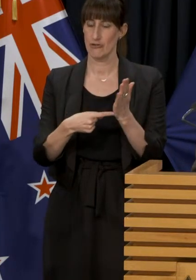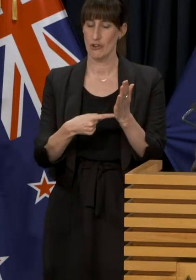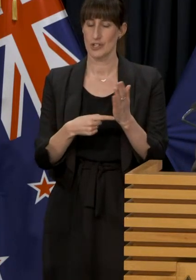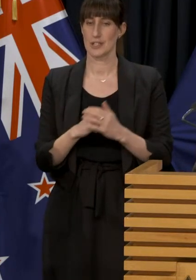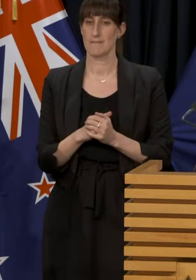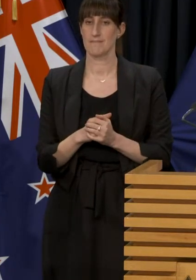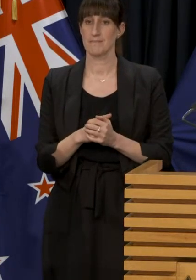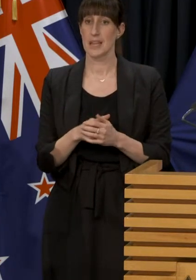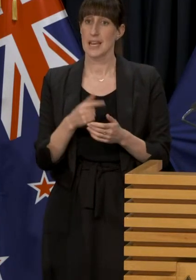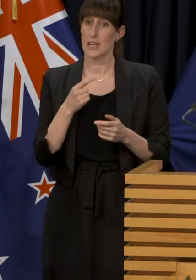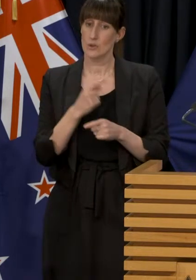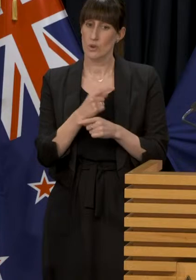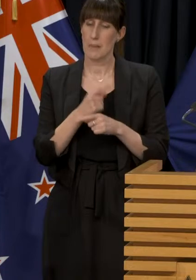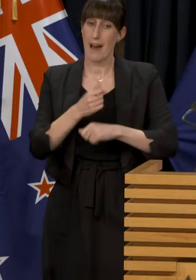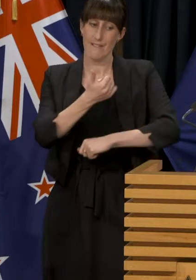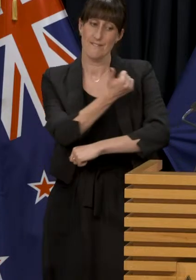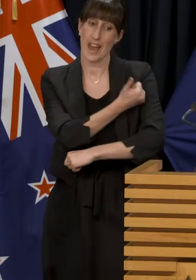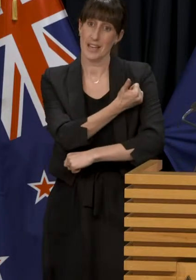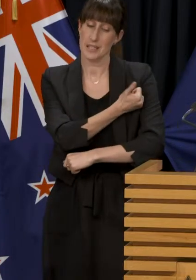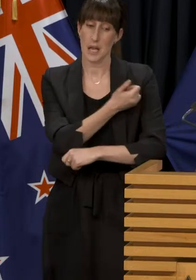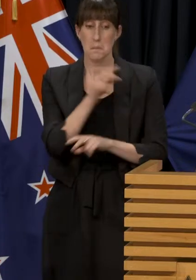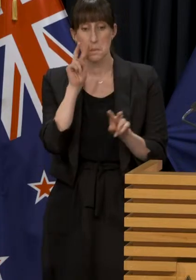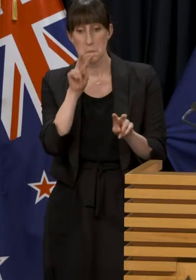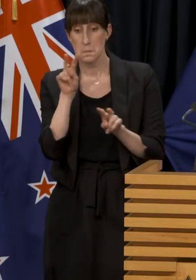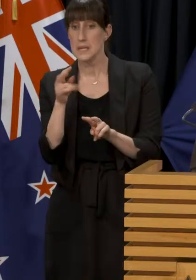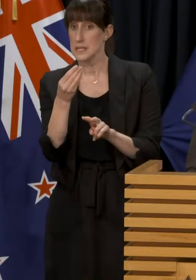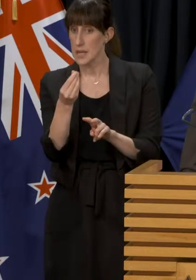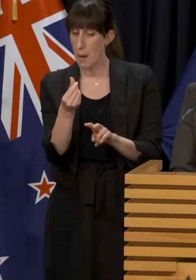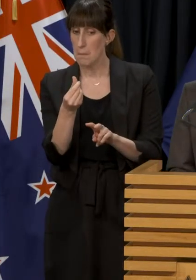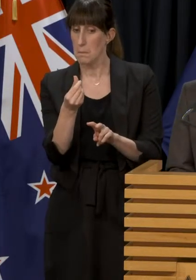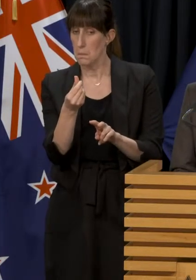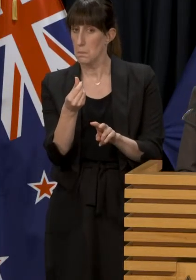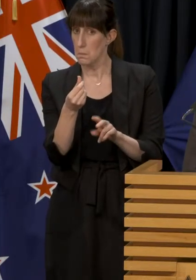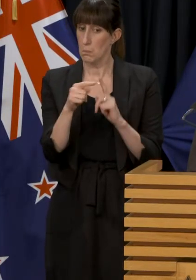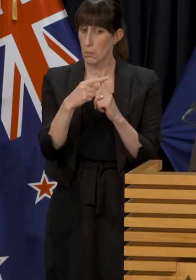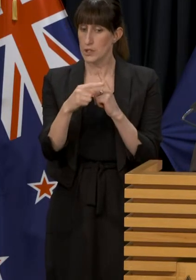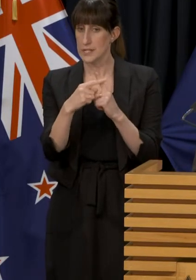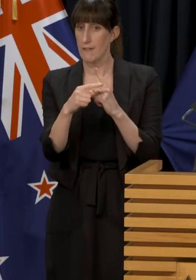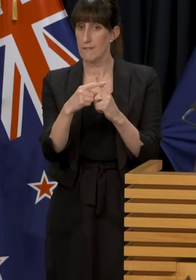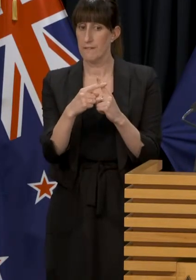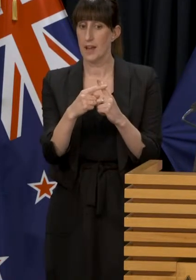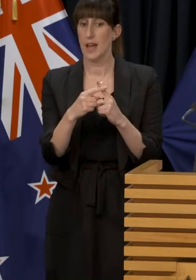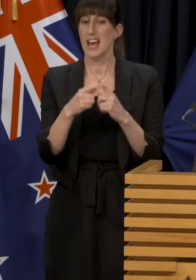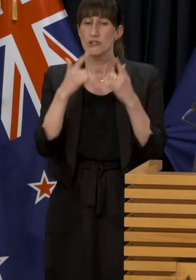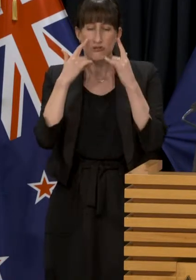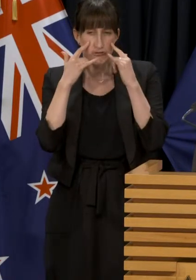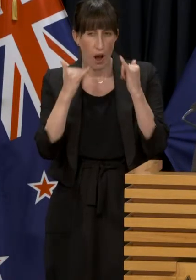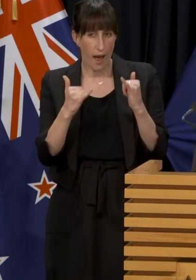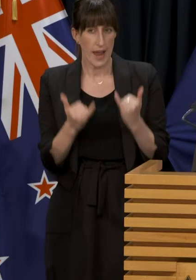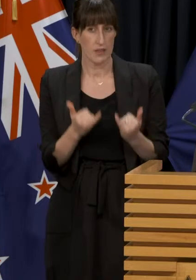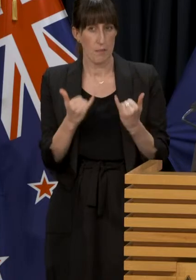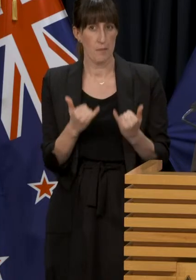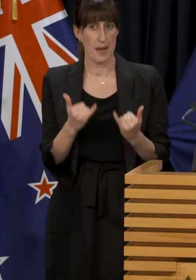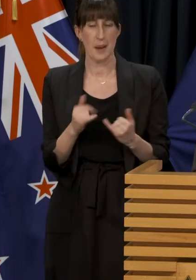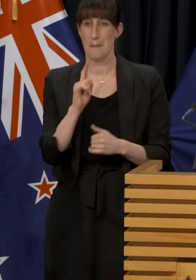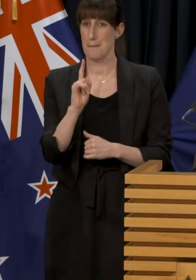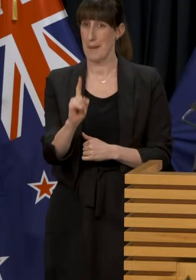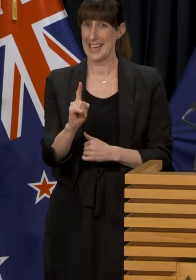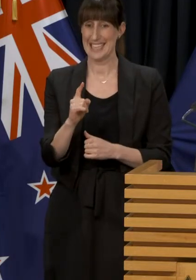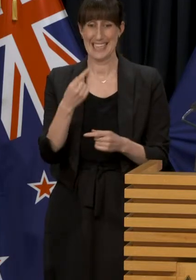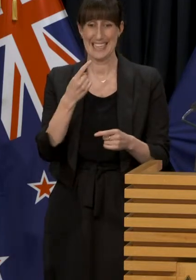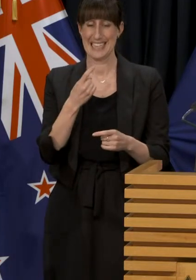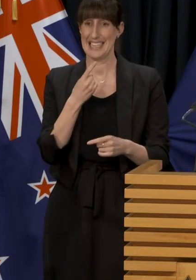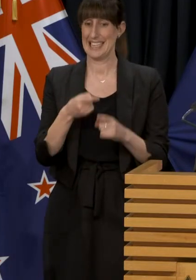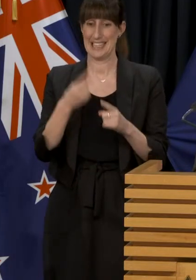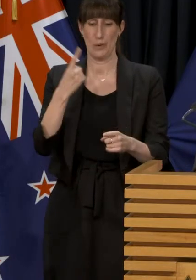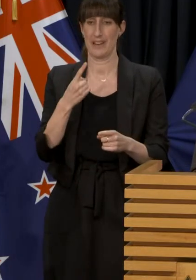vaccines are looking promising and are in clinical trials, there is no silver bullet for COVID-19, and even once we